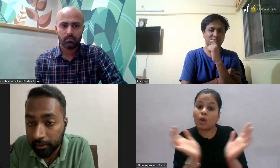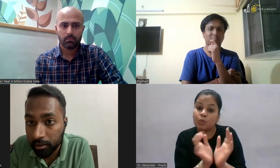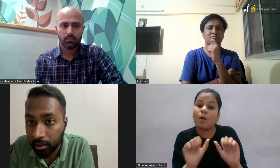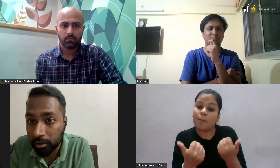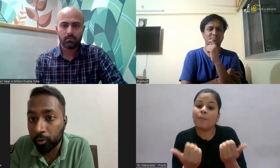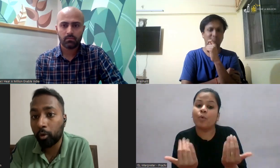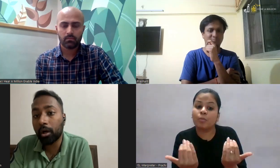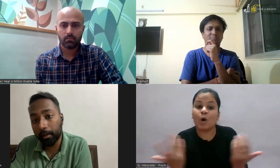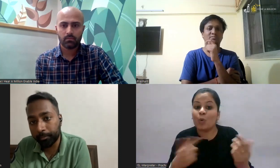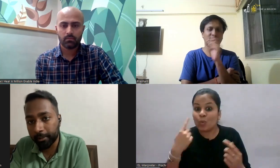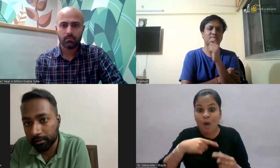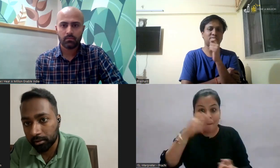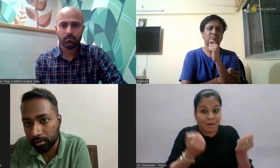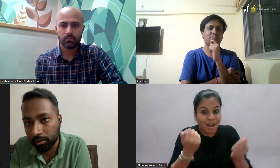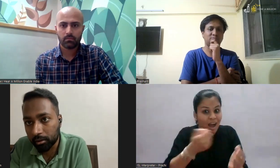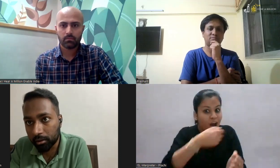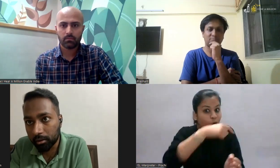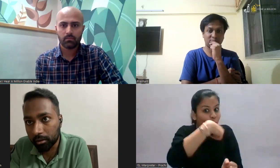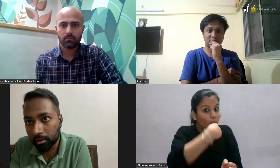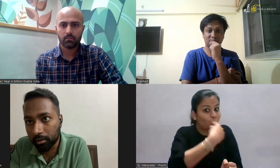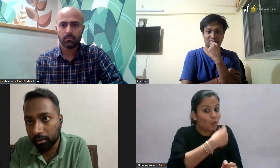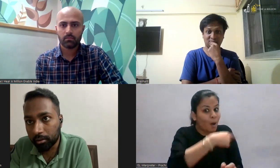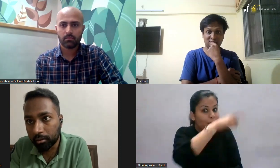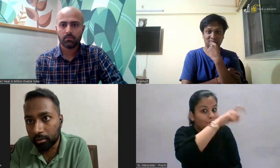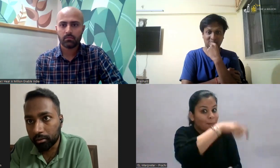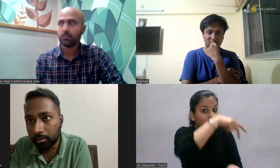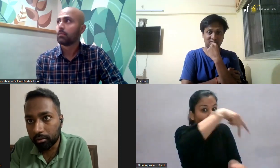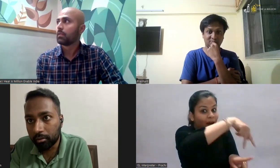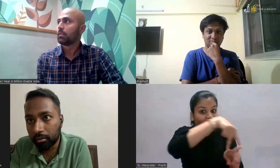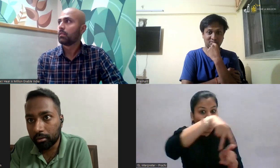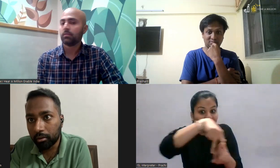unnamed passengers or named passengers